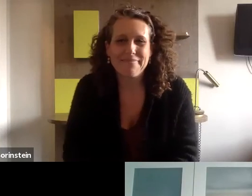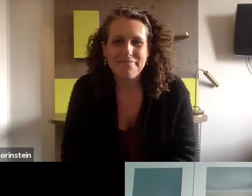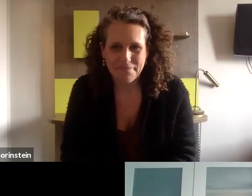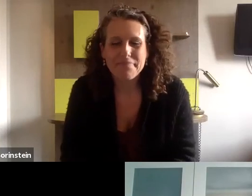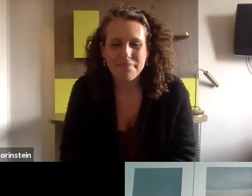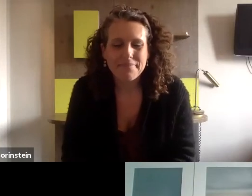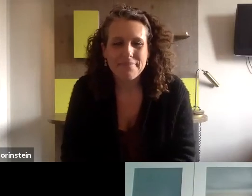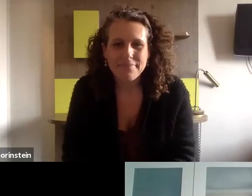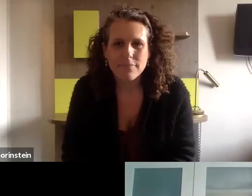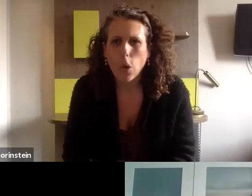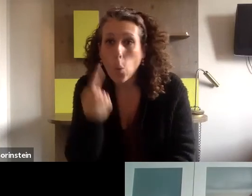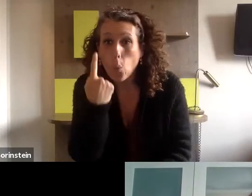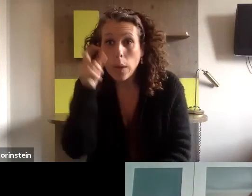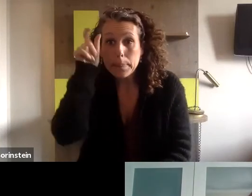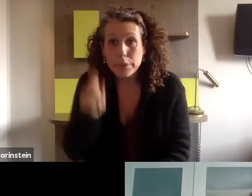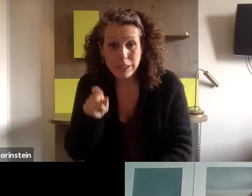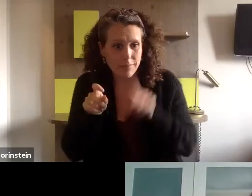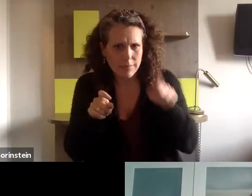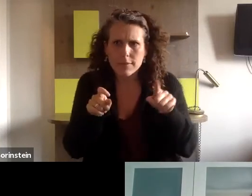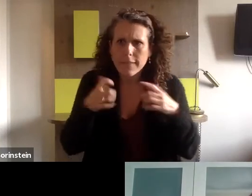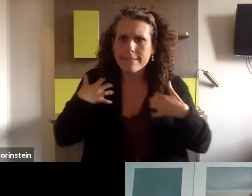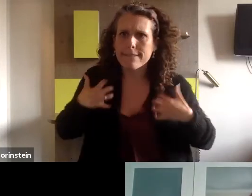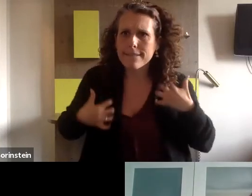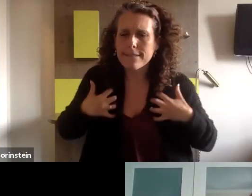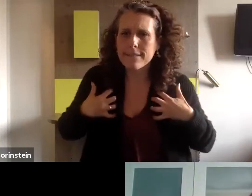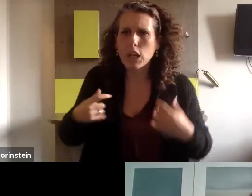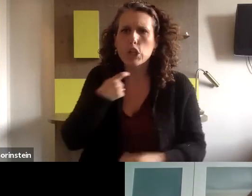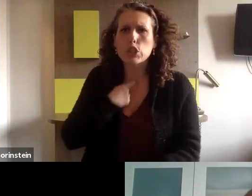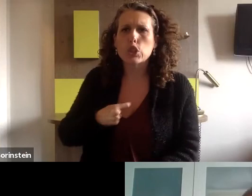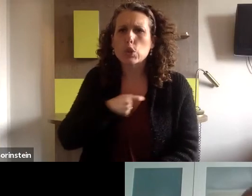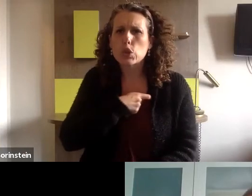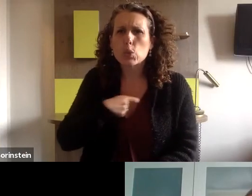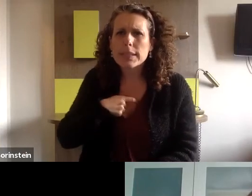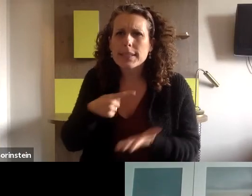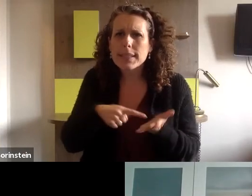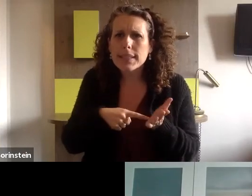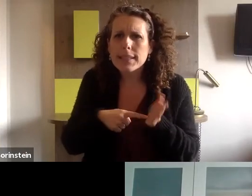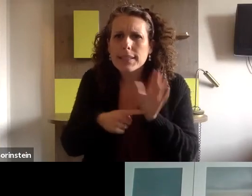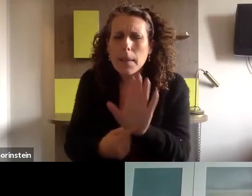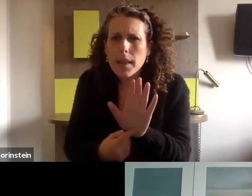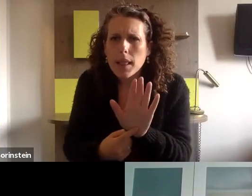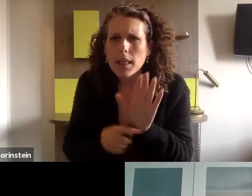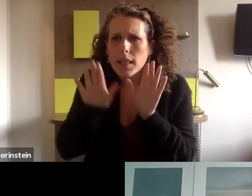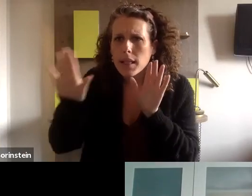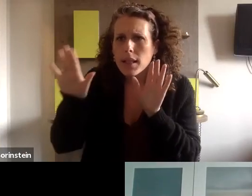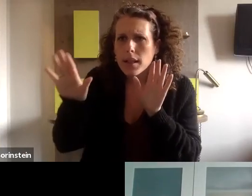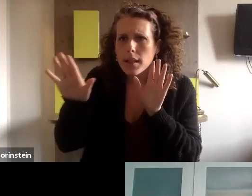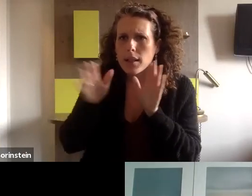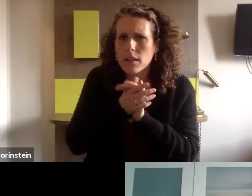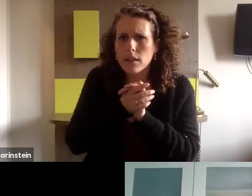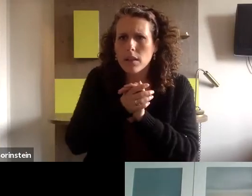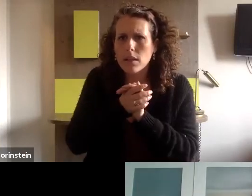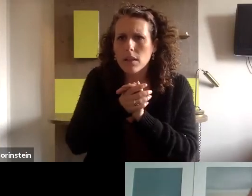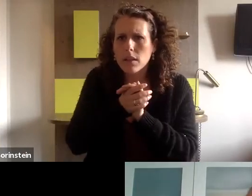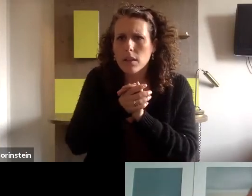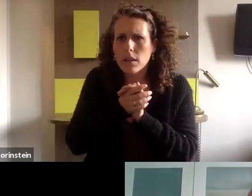Okay, so somebody here who's interested in the Swiss example especially, and is quite interested